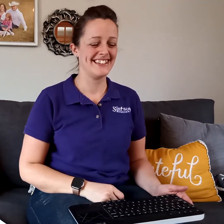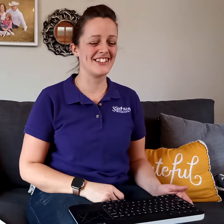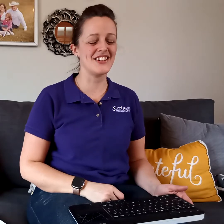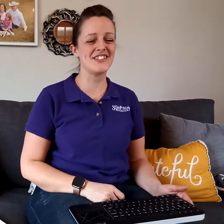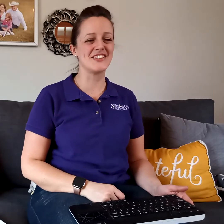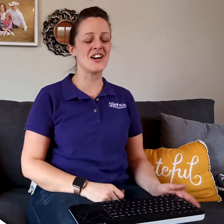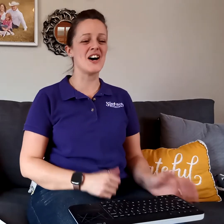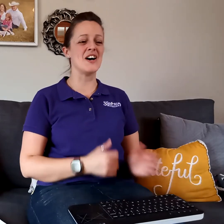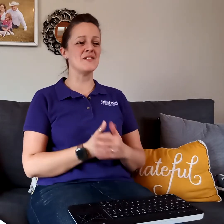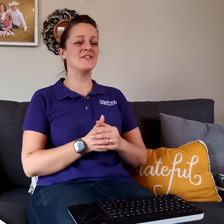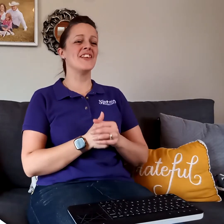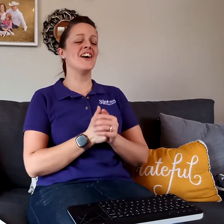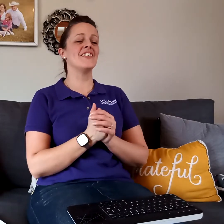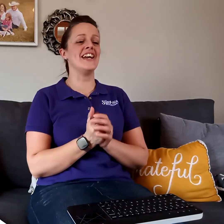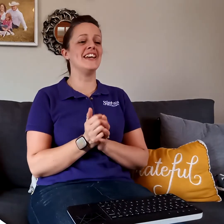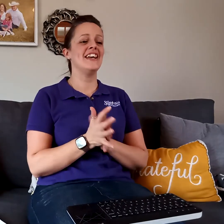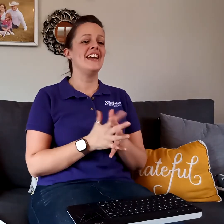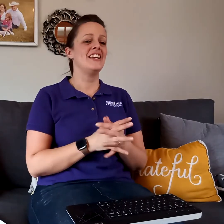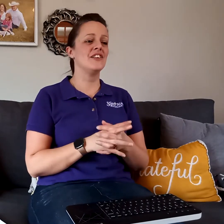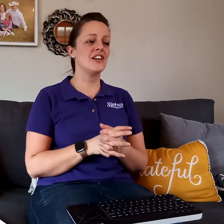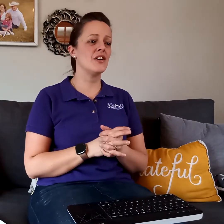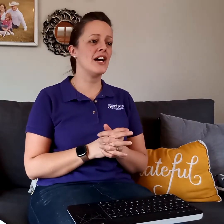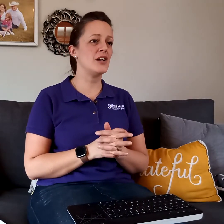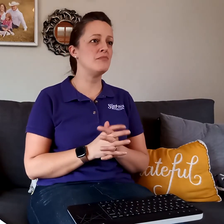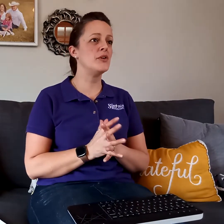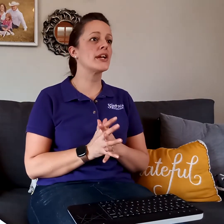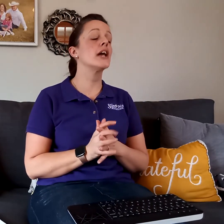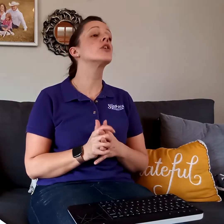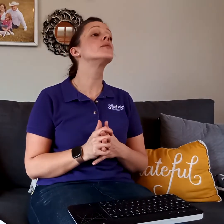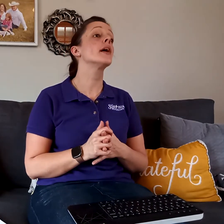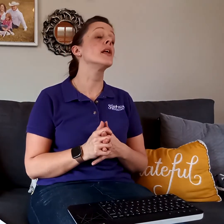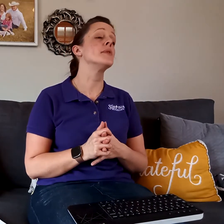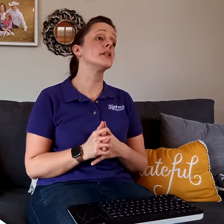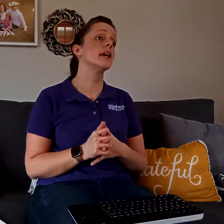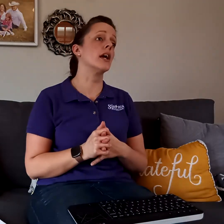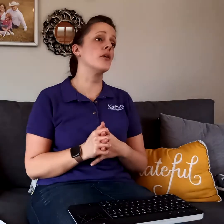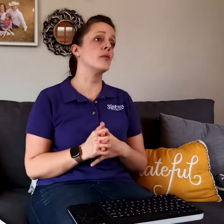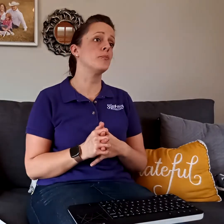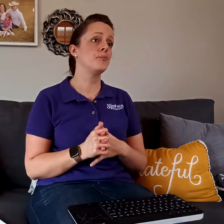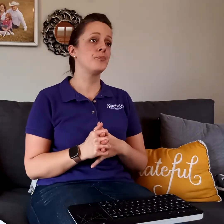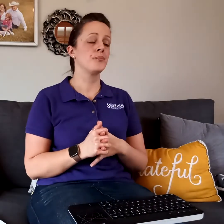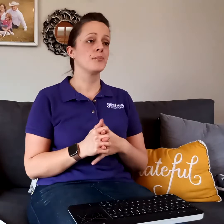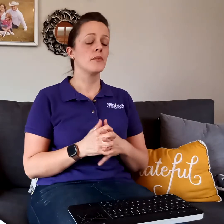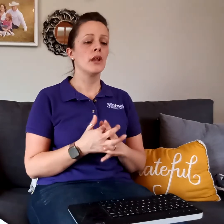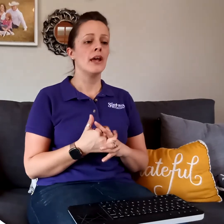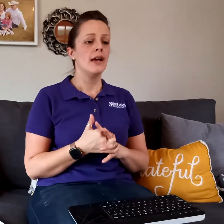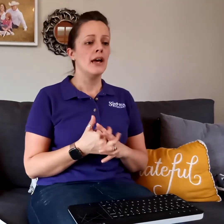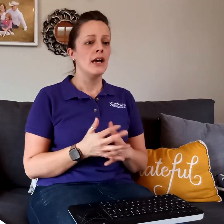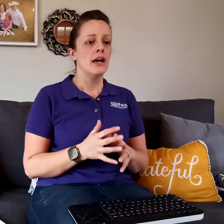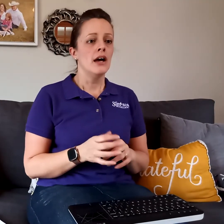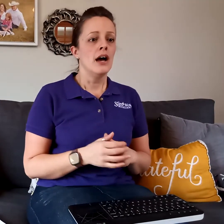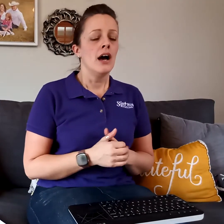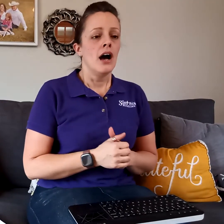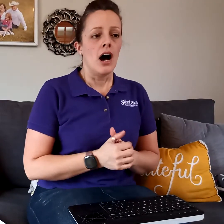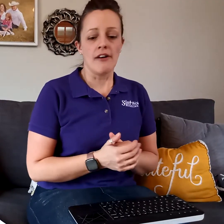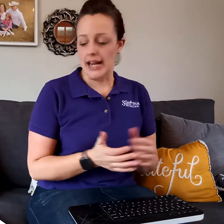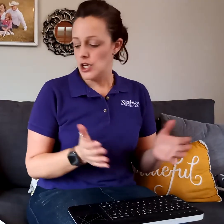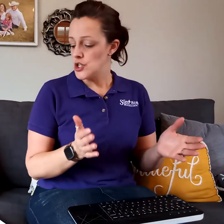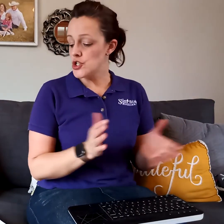Good job. All right. You can go ahead and mute again. Go tell me to take care of it. All right. So